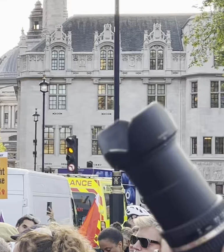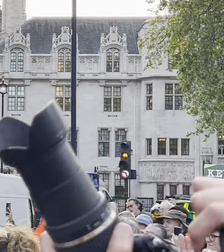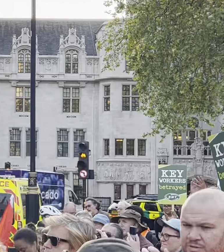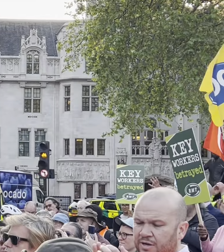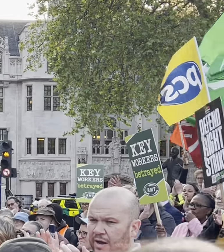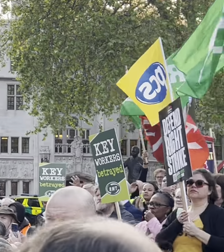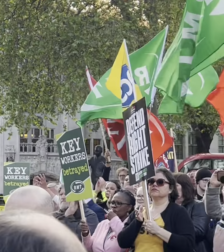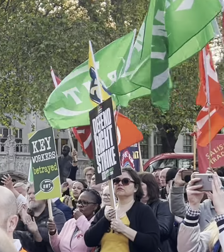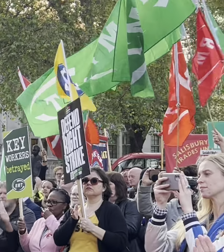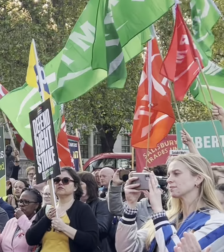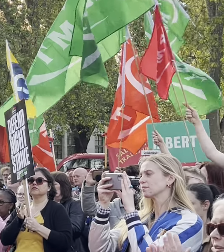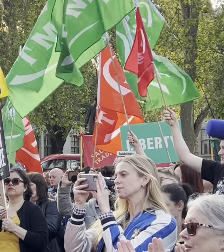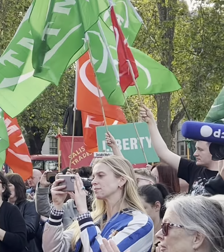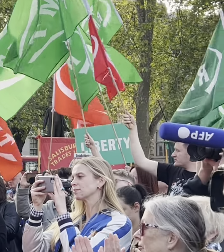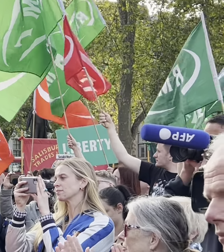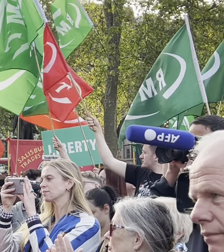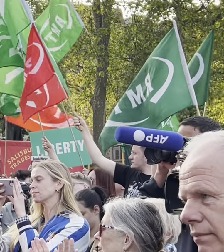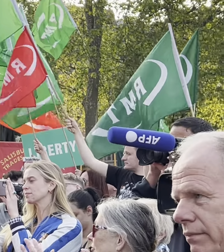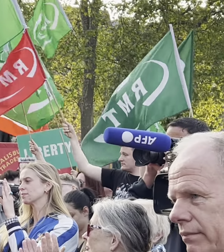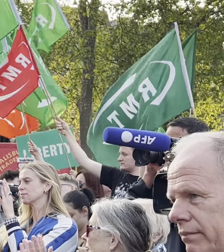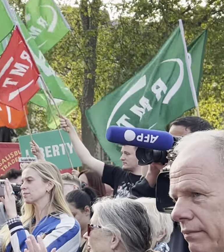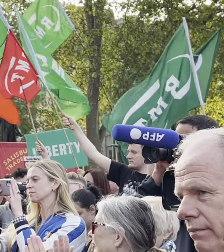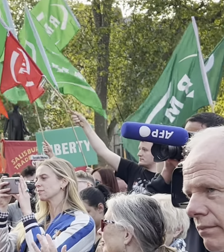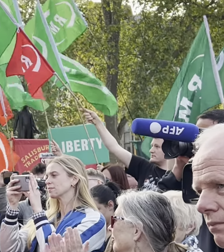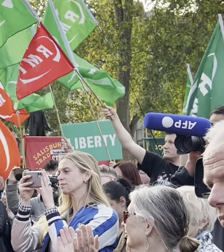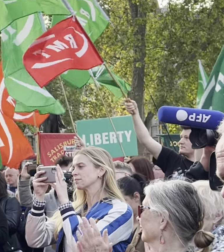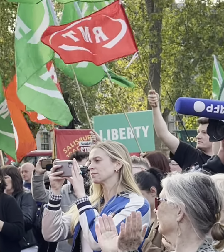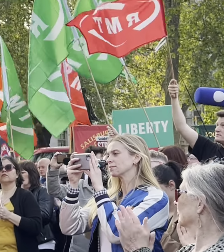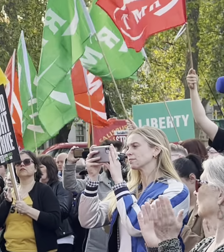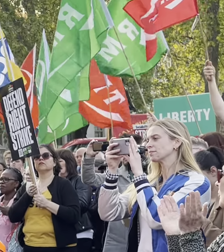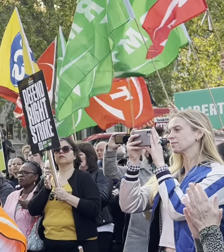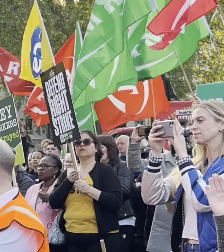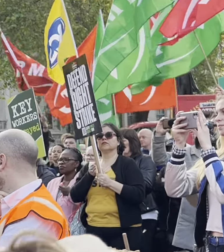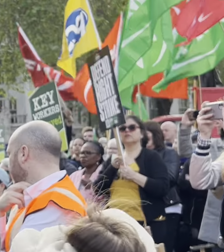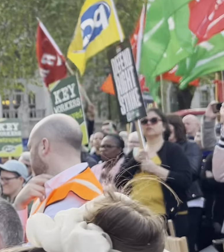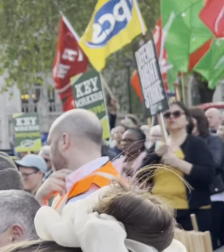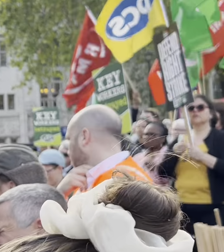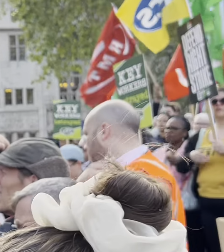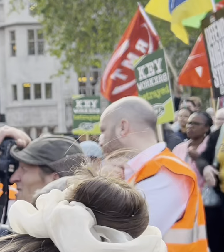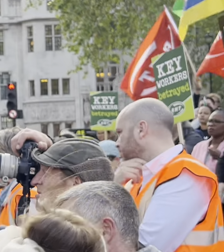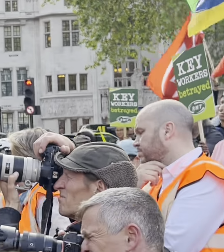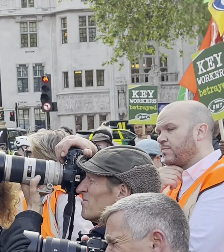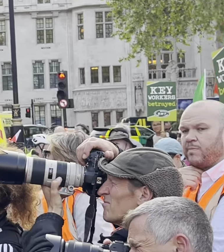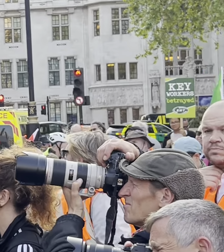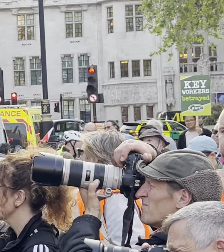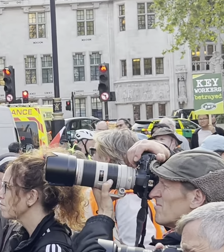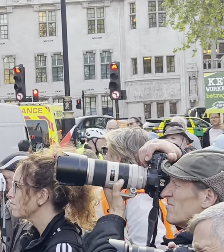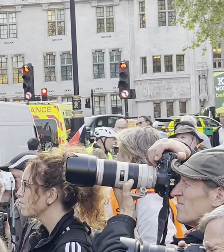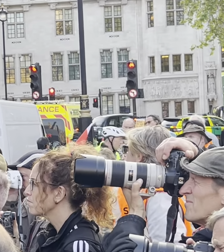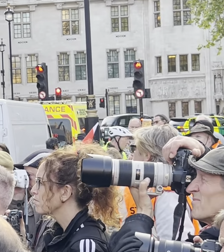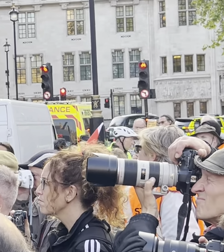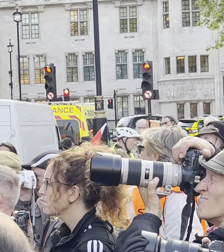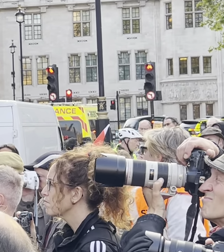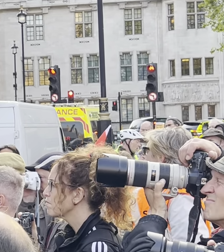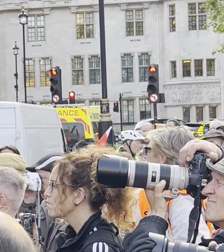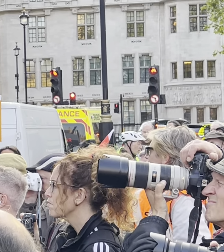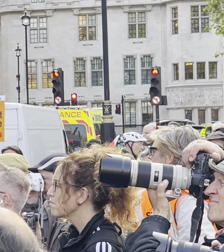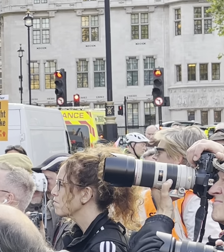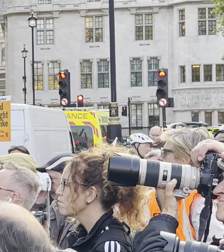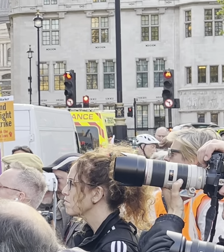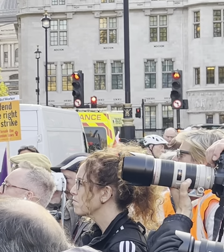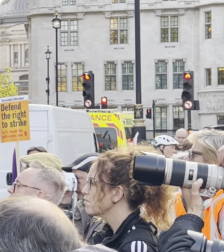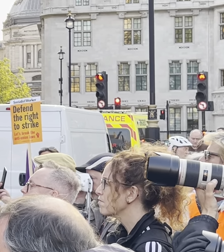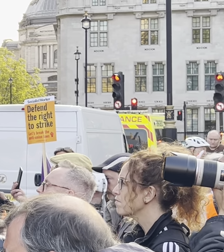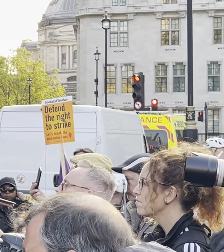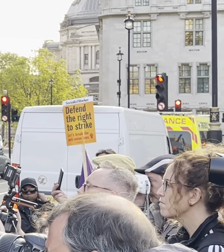And that's not enough. We need to go further, and it's in their own policy that we need a Bill of Rights for